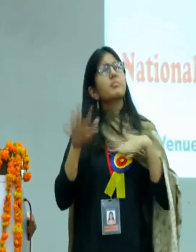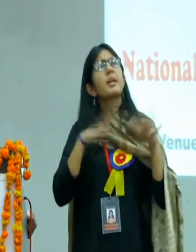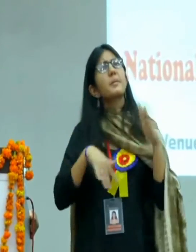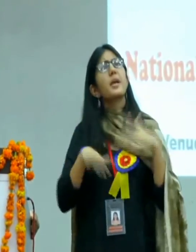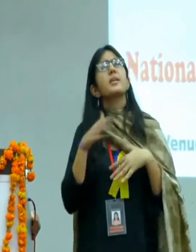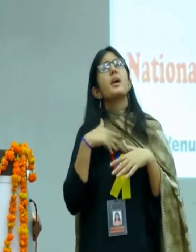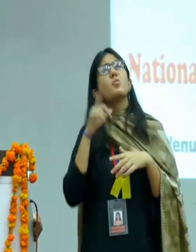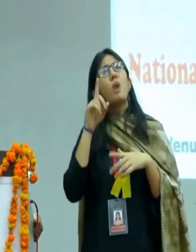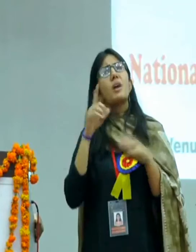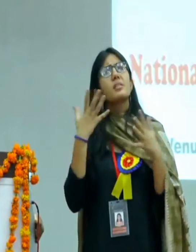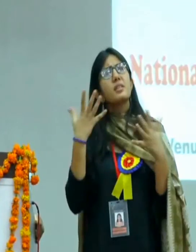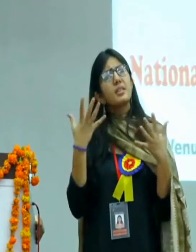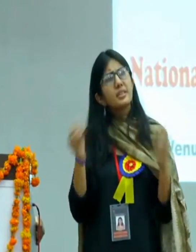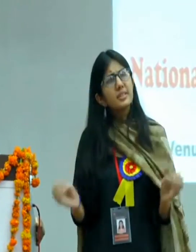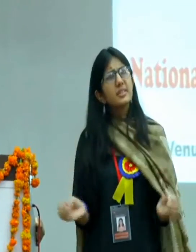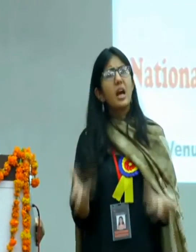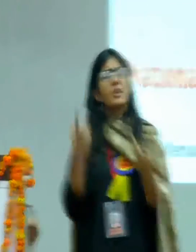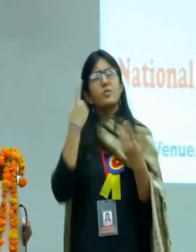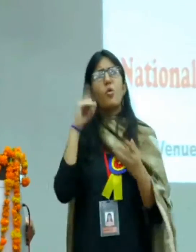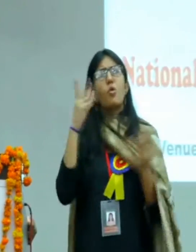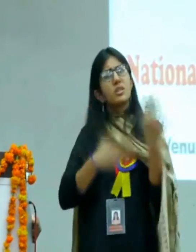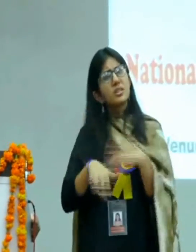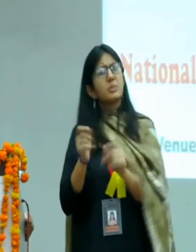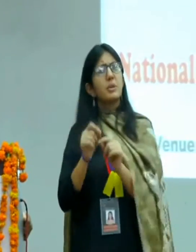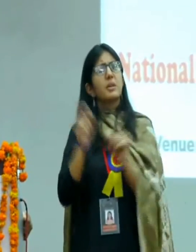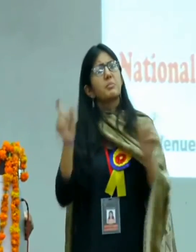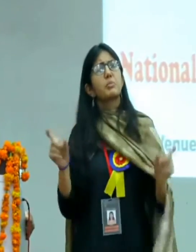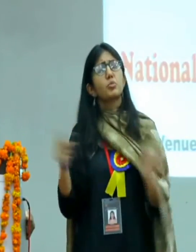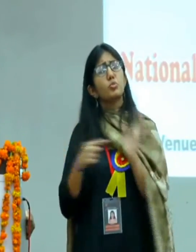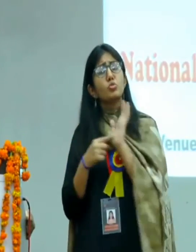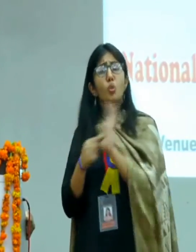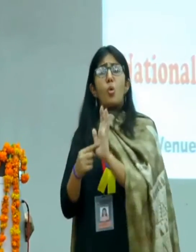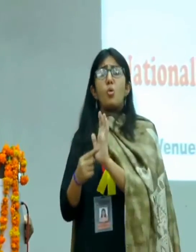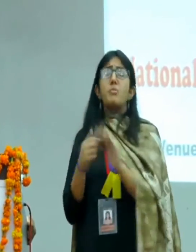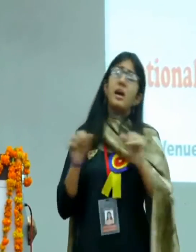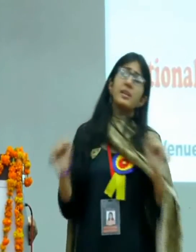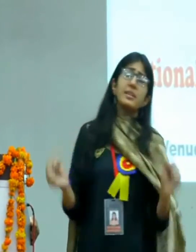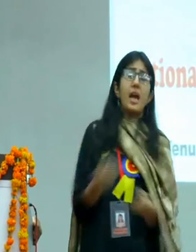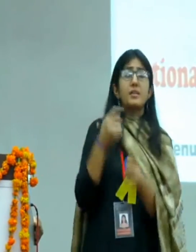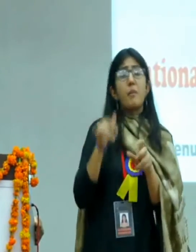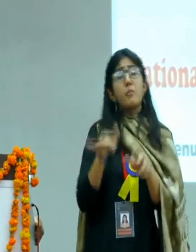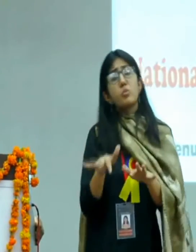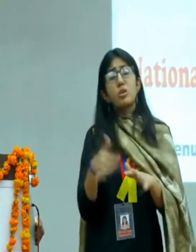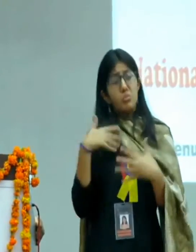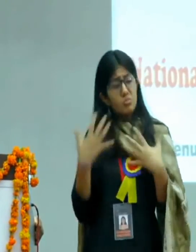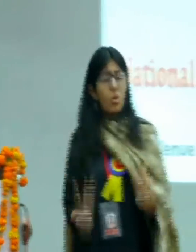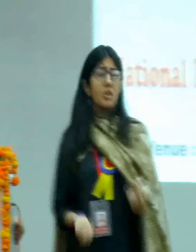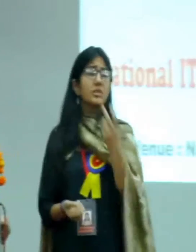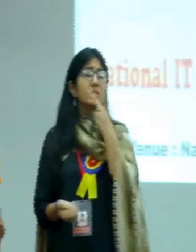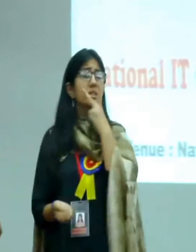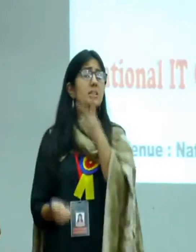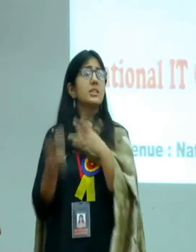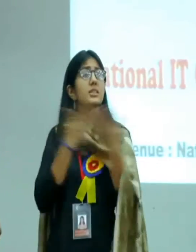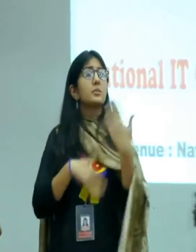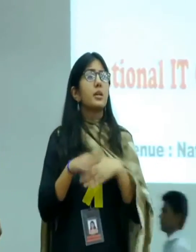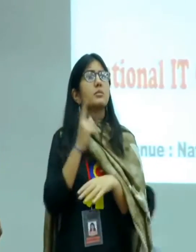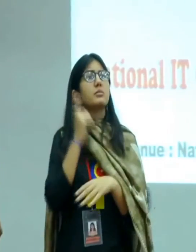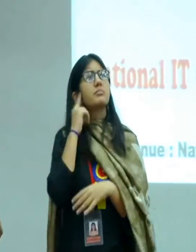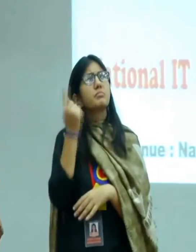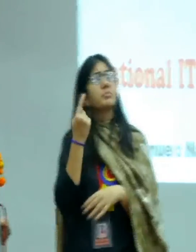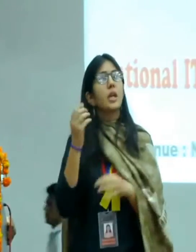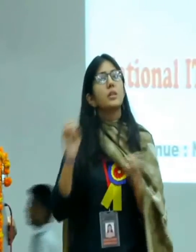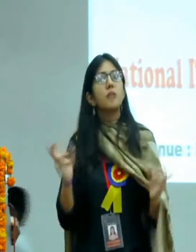platform to disabled people to showcase their talent in IT sector. And they started